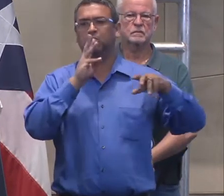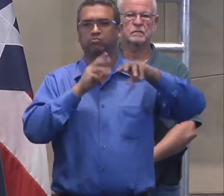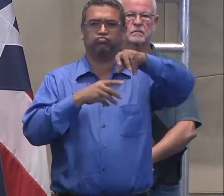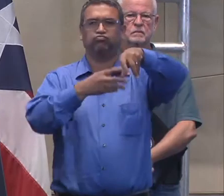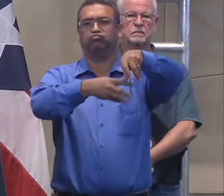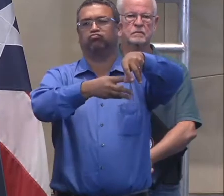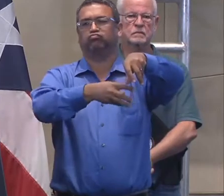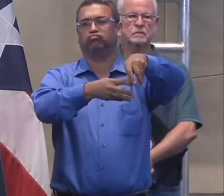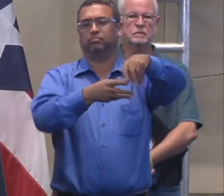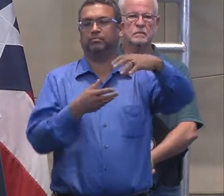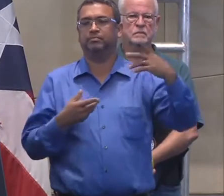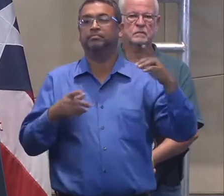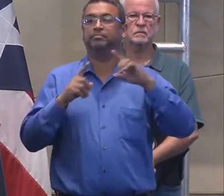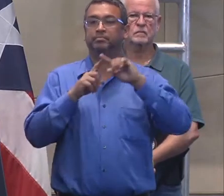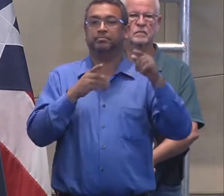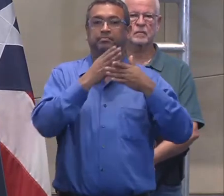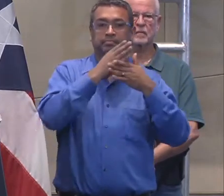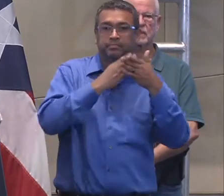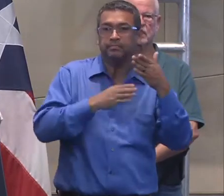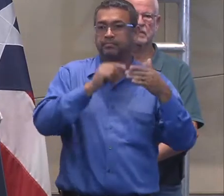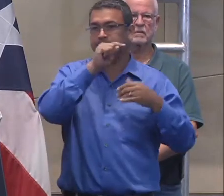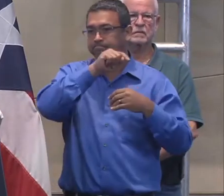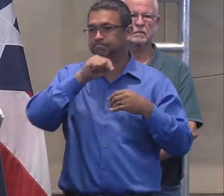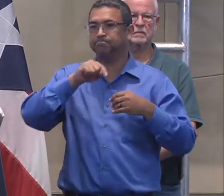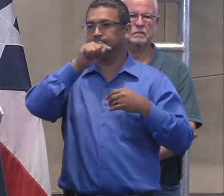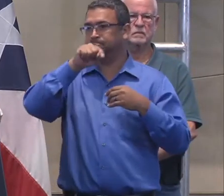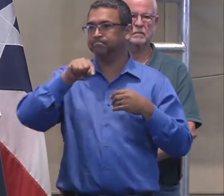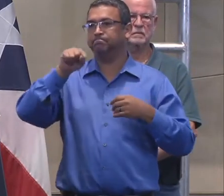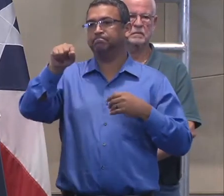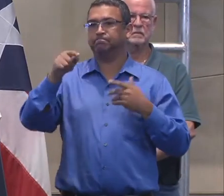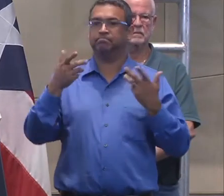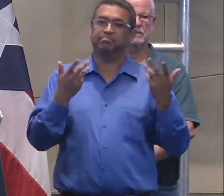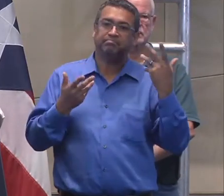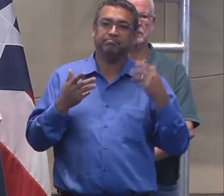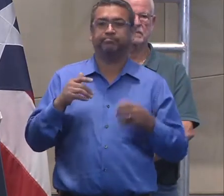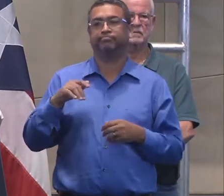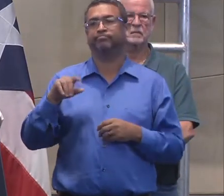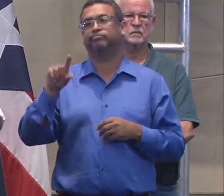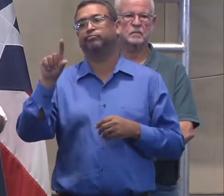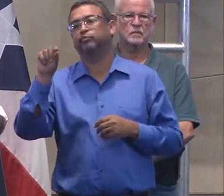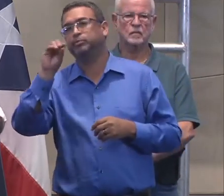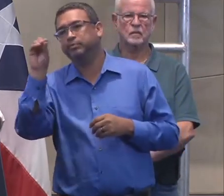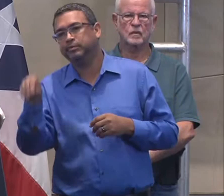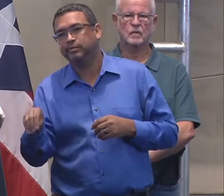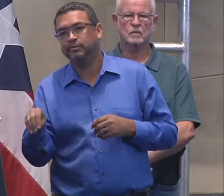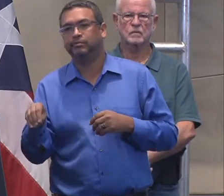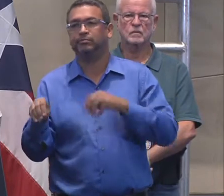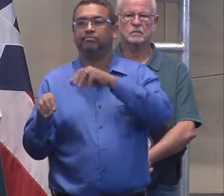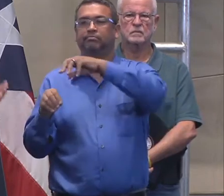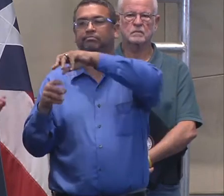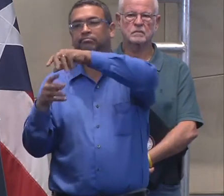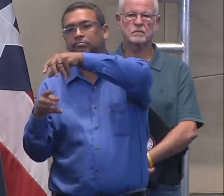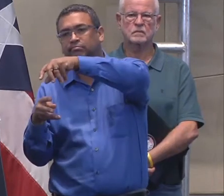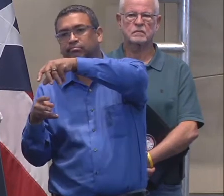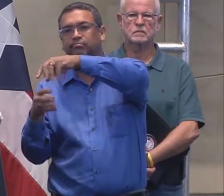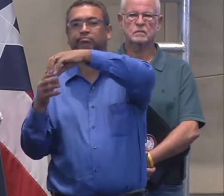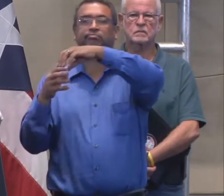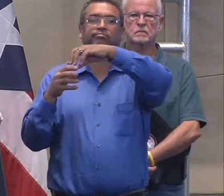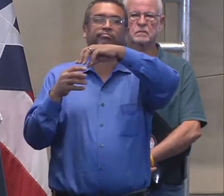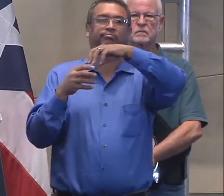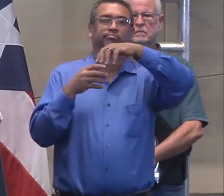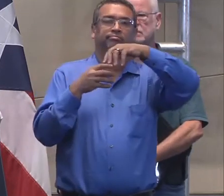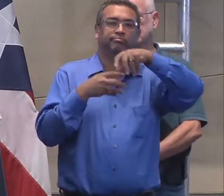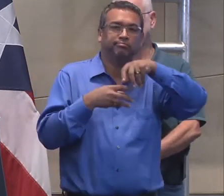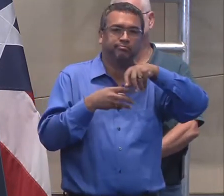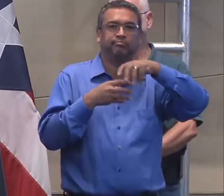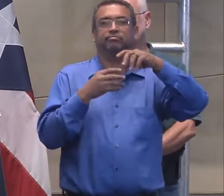is that there are some areas in Puerto Rico that have about 20 percent access to water. So our focus will be